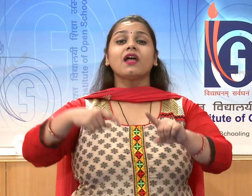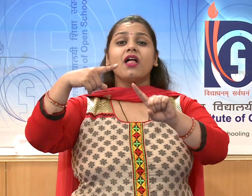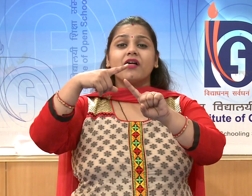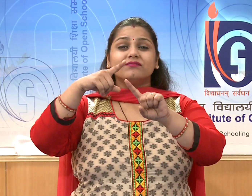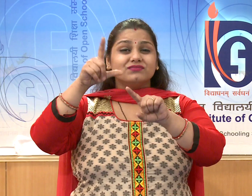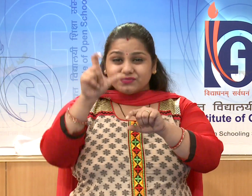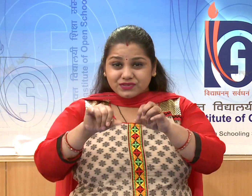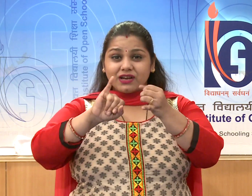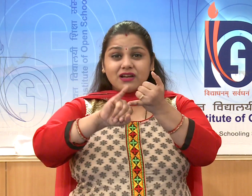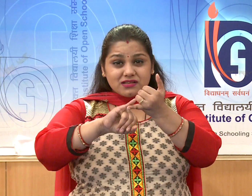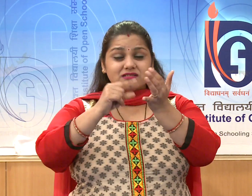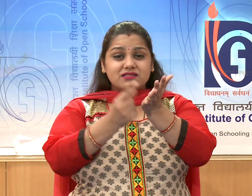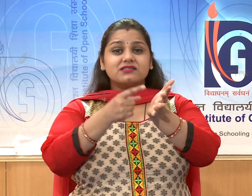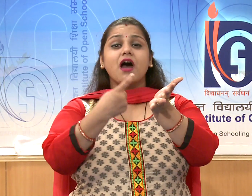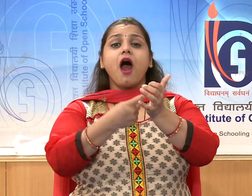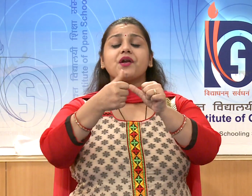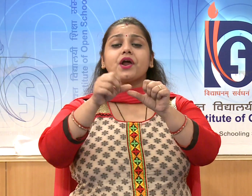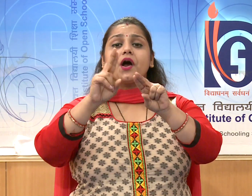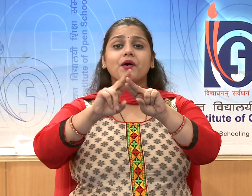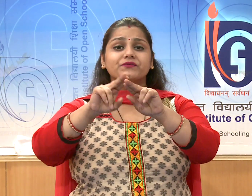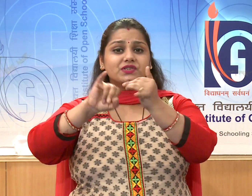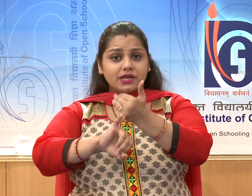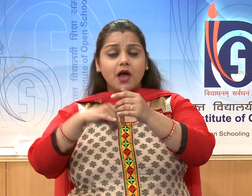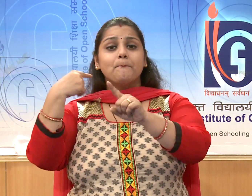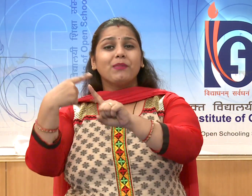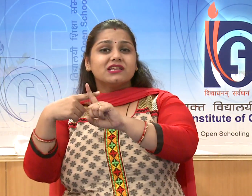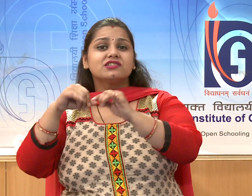The Sarafs or Shroffs were